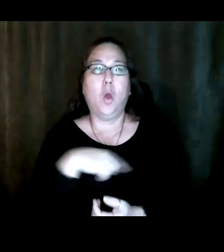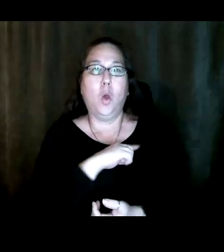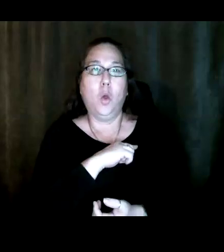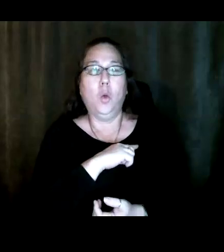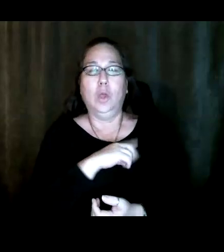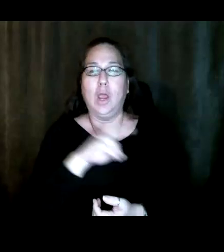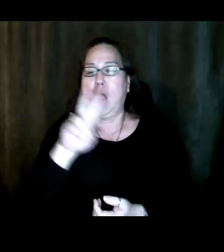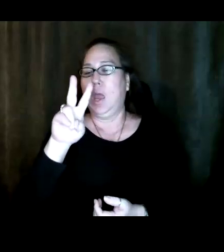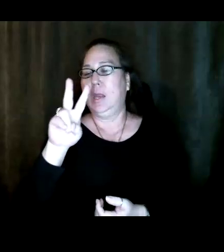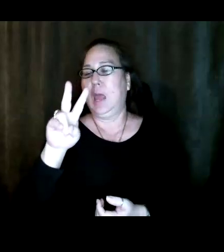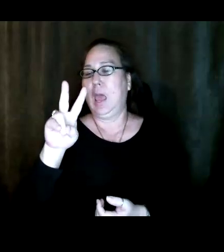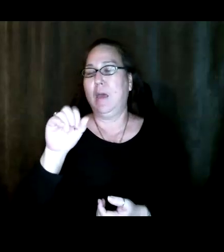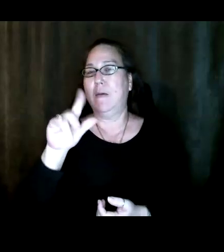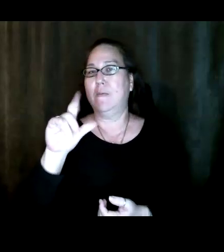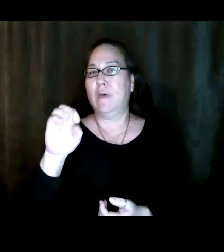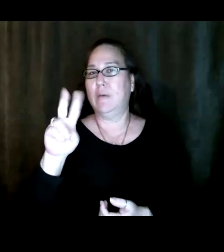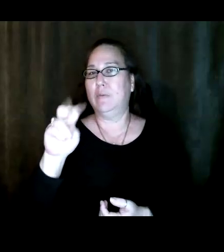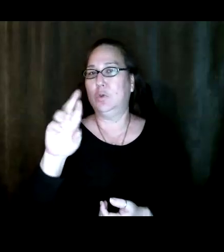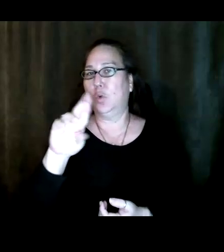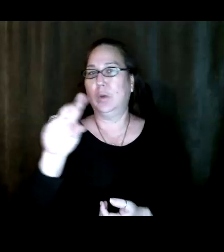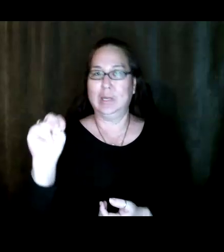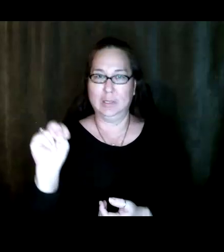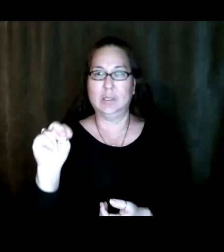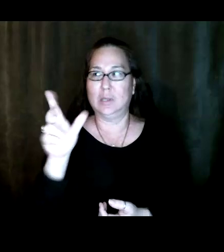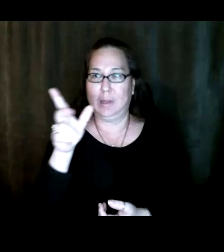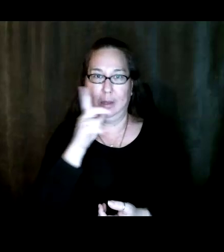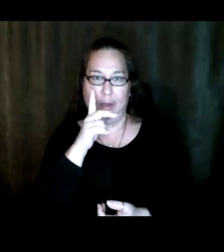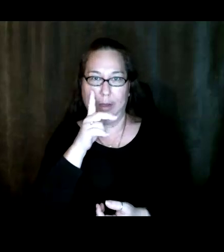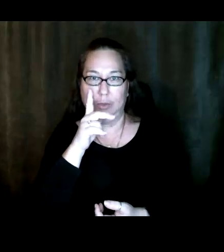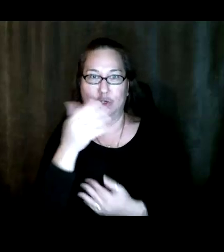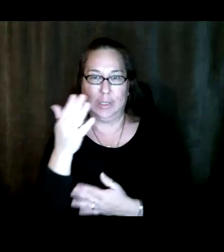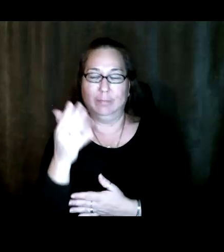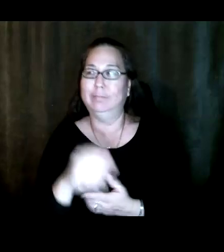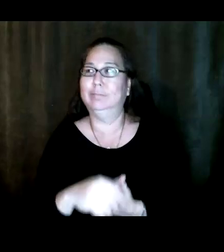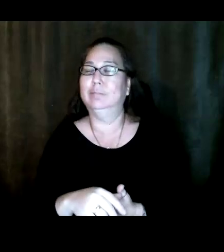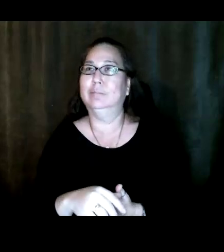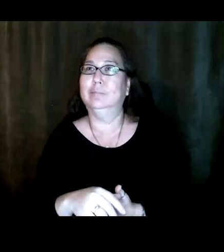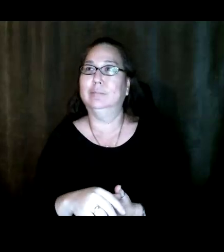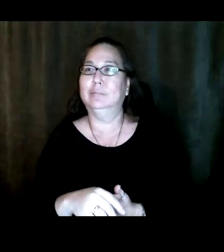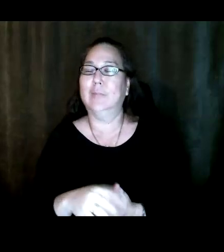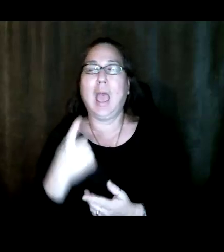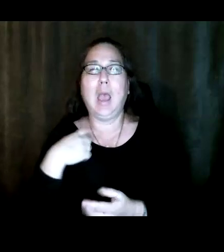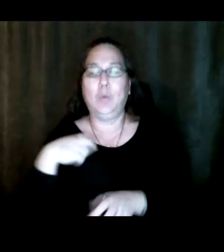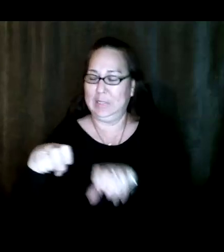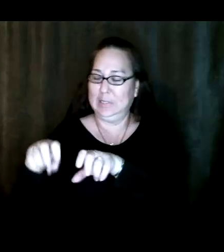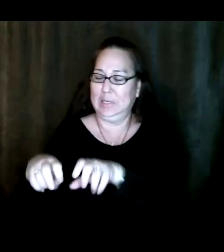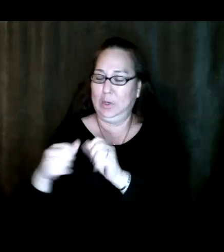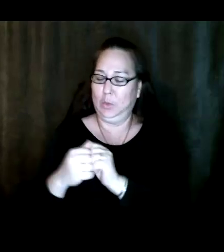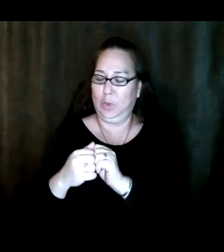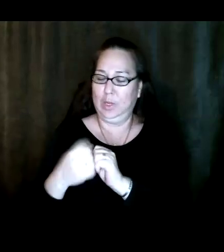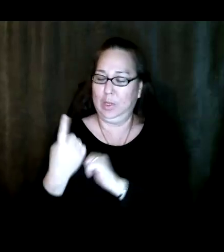luncheon. And we all get very excited about the valedictorians luncheon, except I was sitting with someone from one of